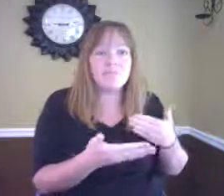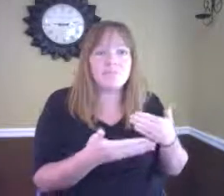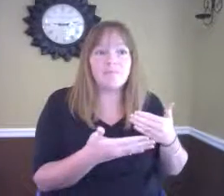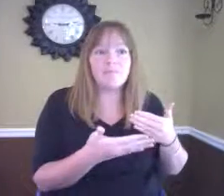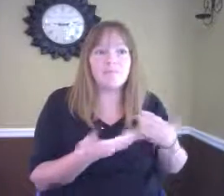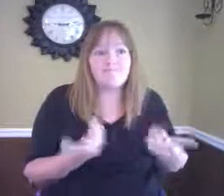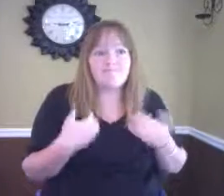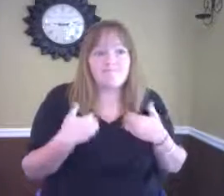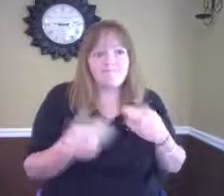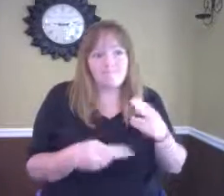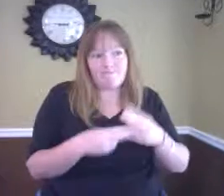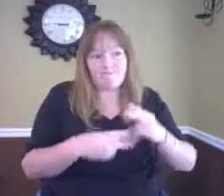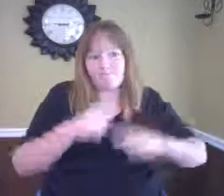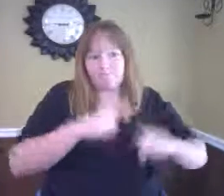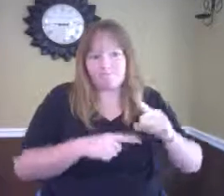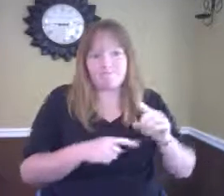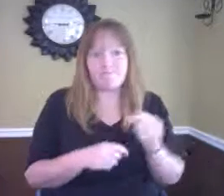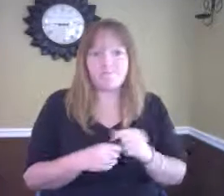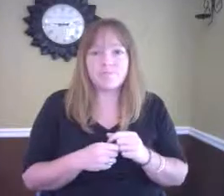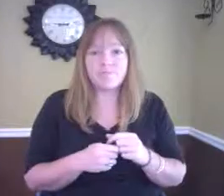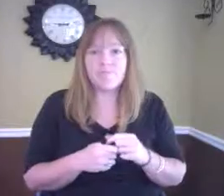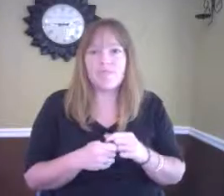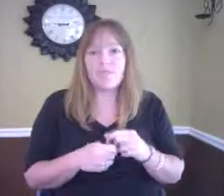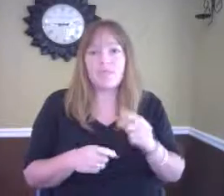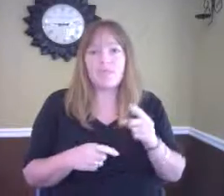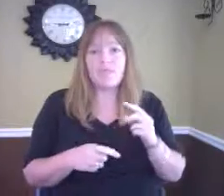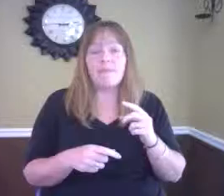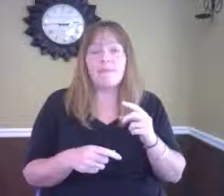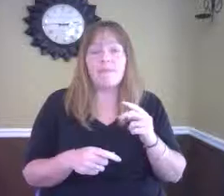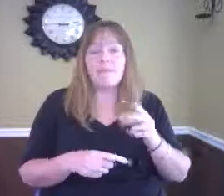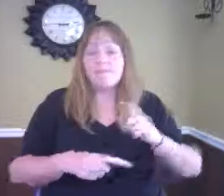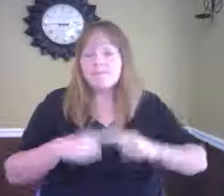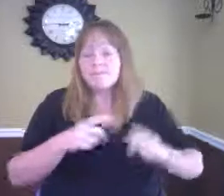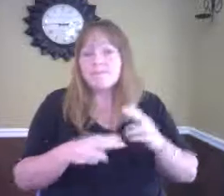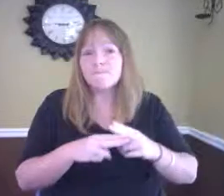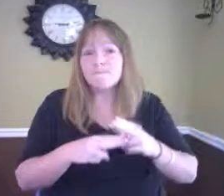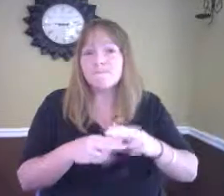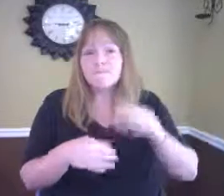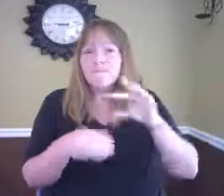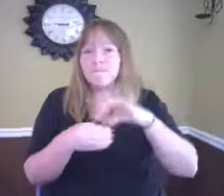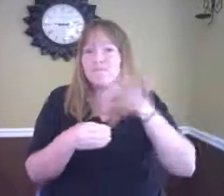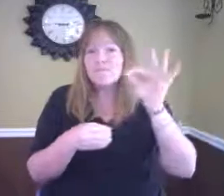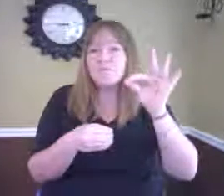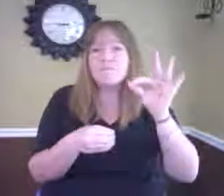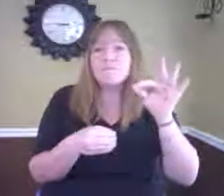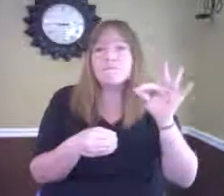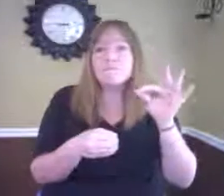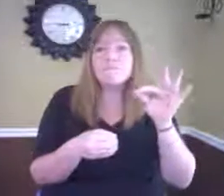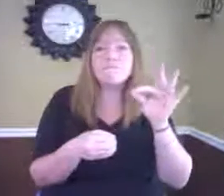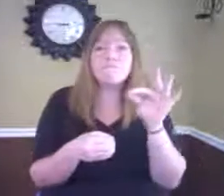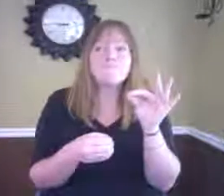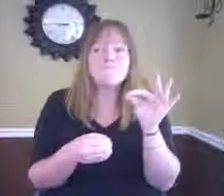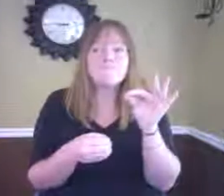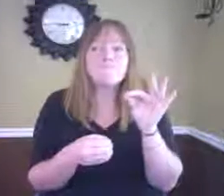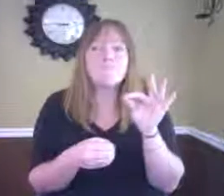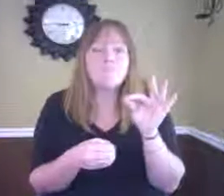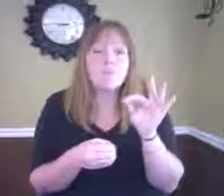names are chosen in a really interesting way too. It will be usually based off something that makes that person unique. So it might be a personality